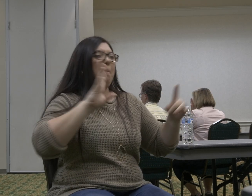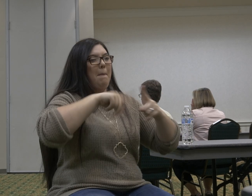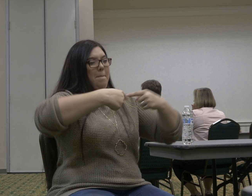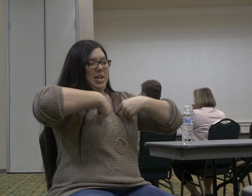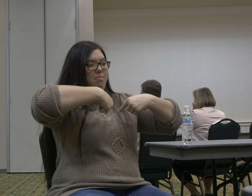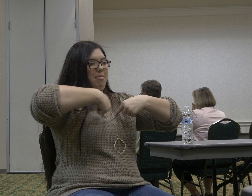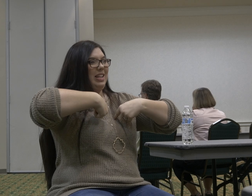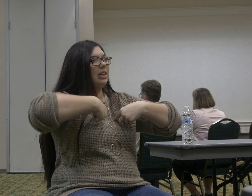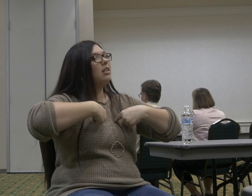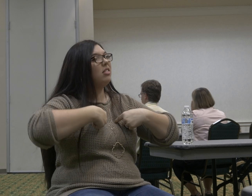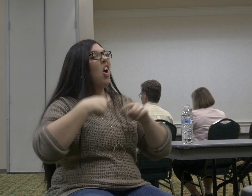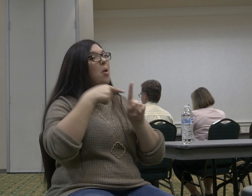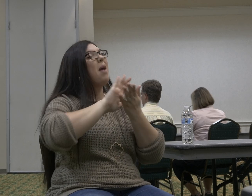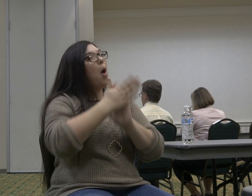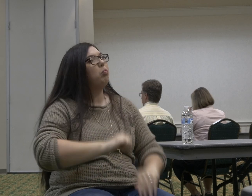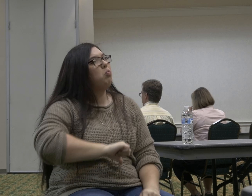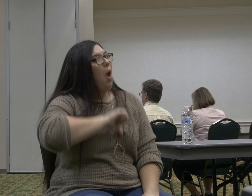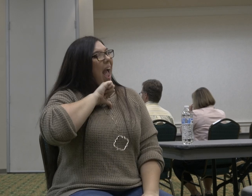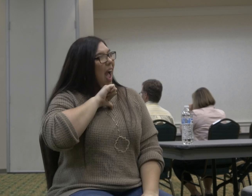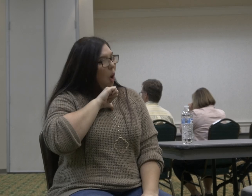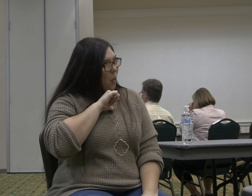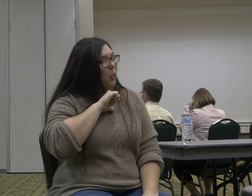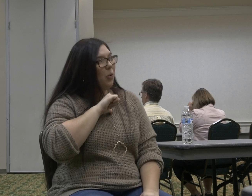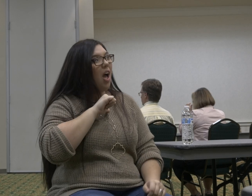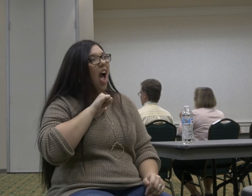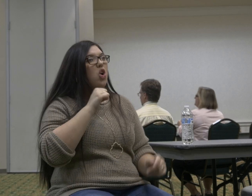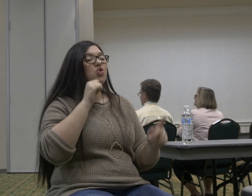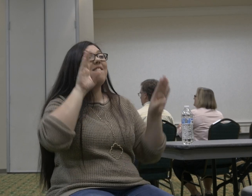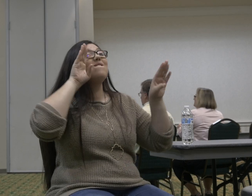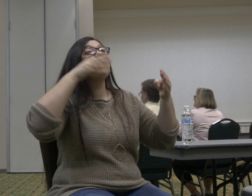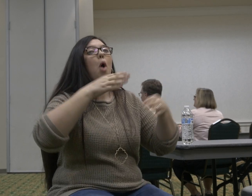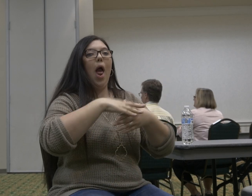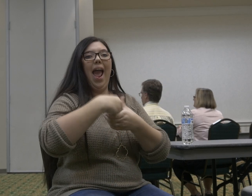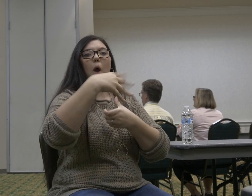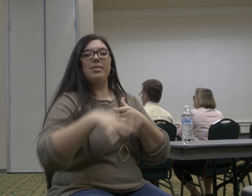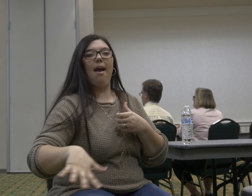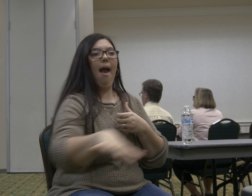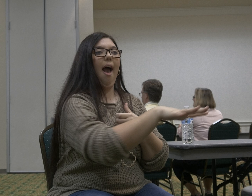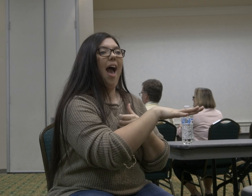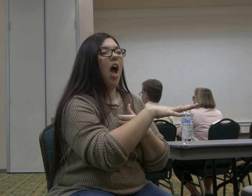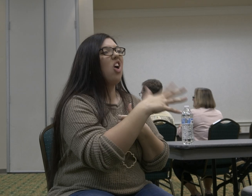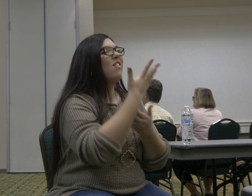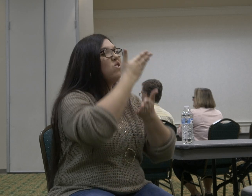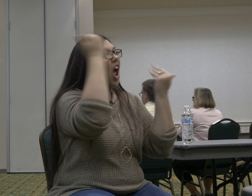proud and focused on outward things rather than the hearts and souls of